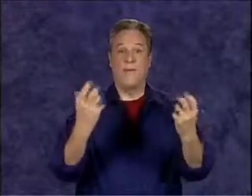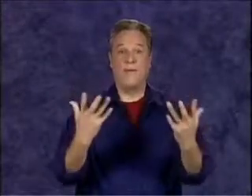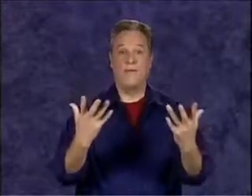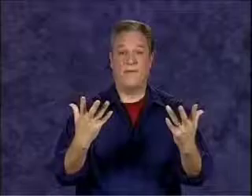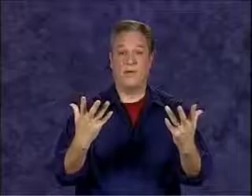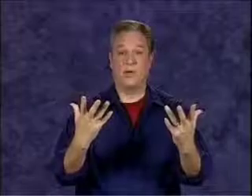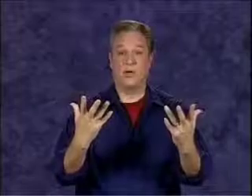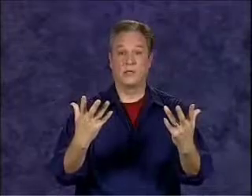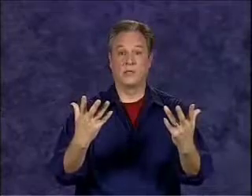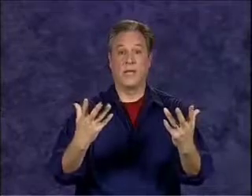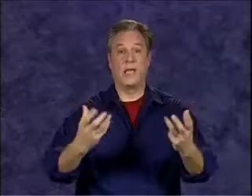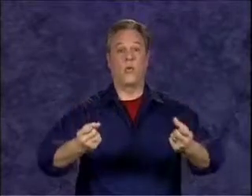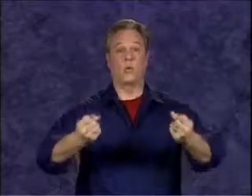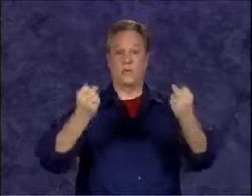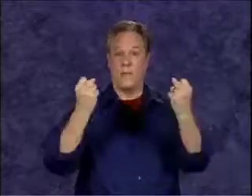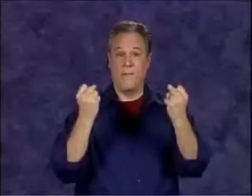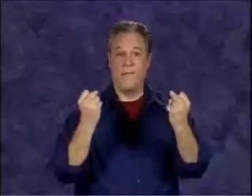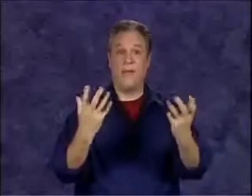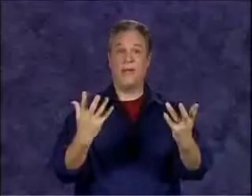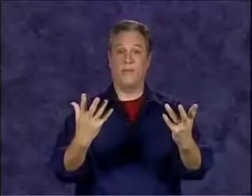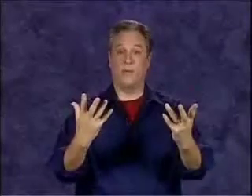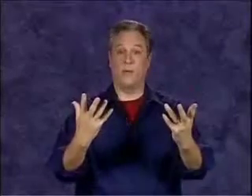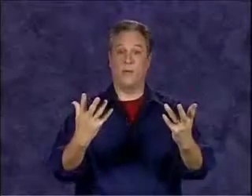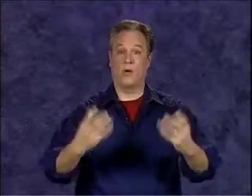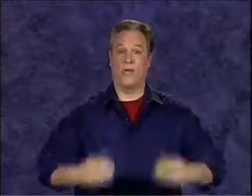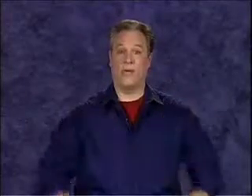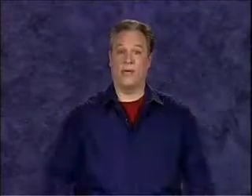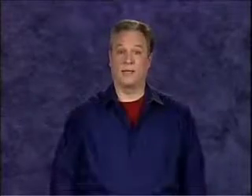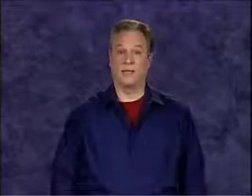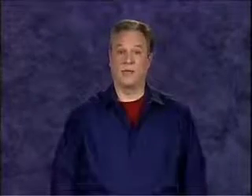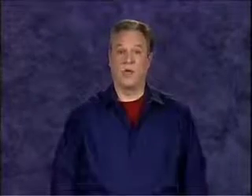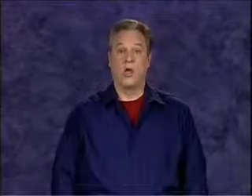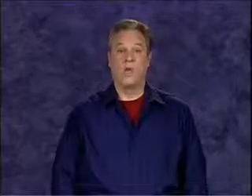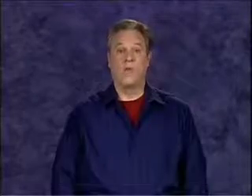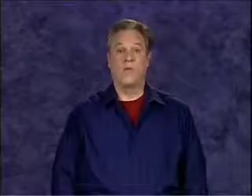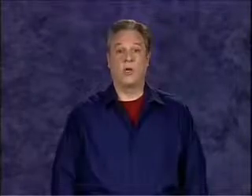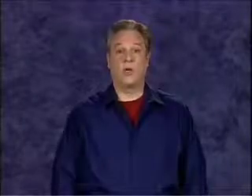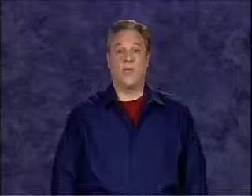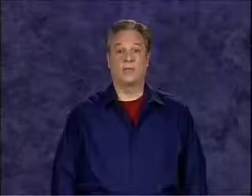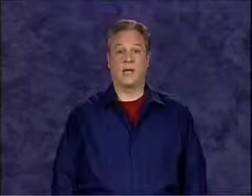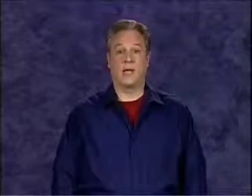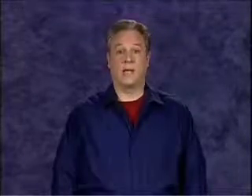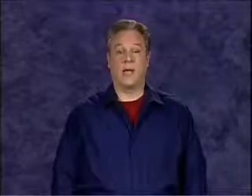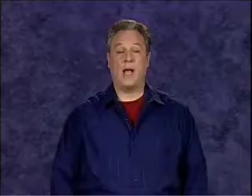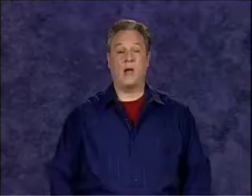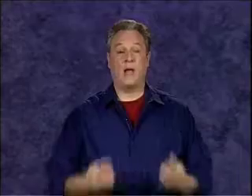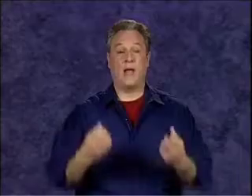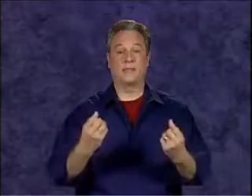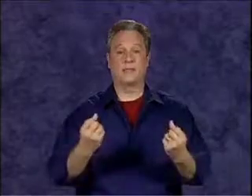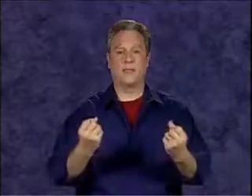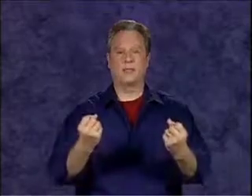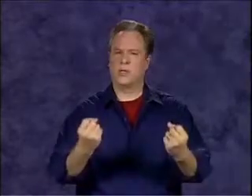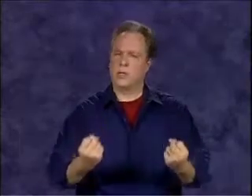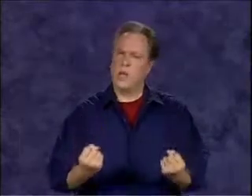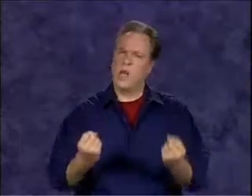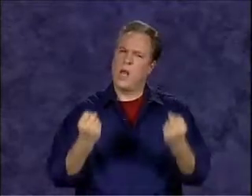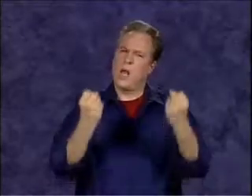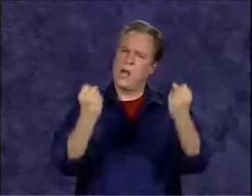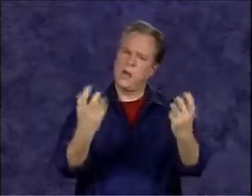Many fingers equals many people or things. Moving your hands up and out asks the question, how